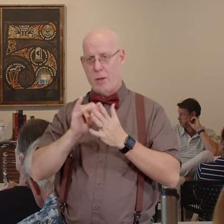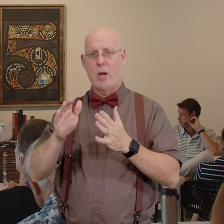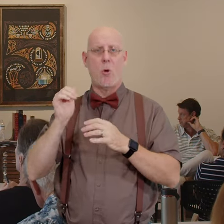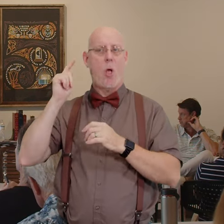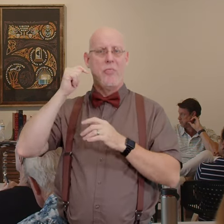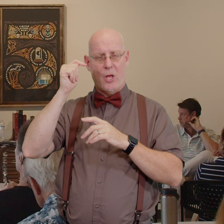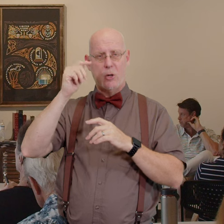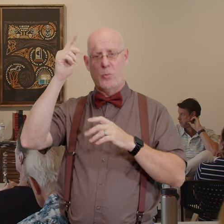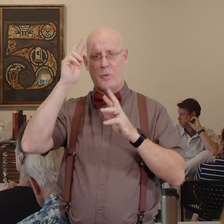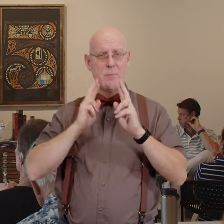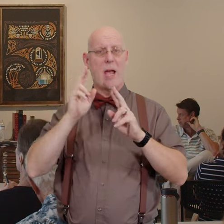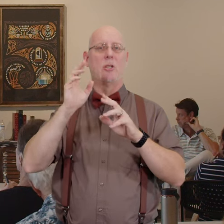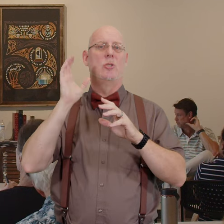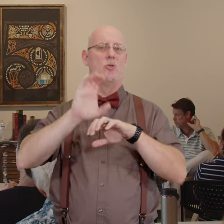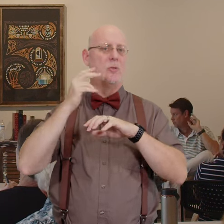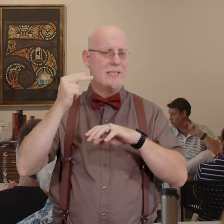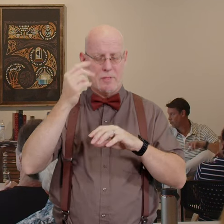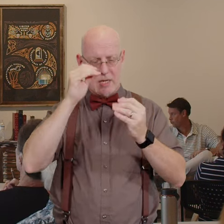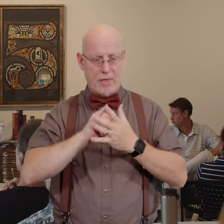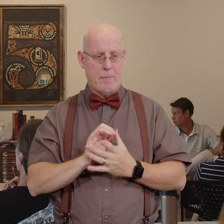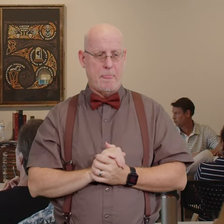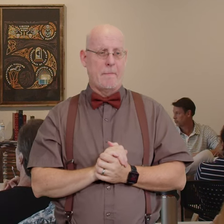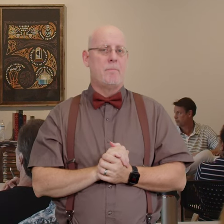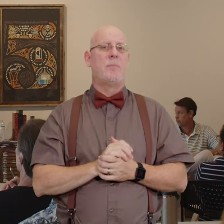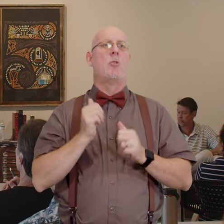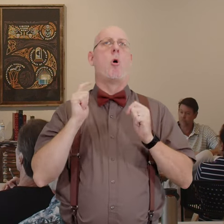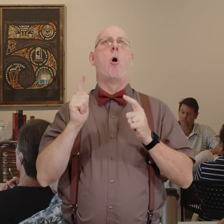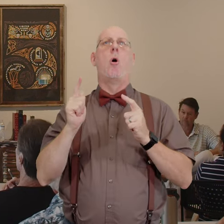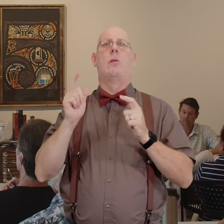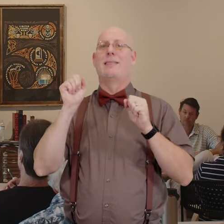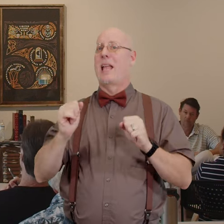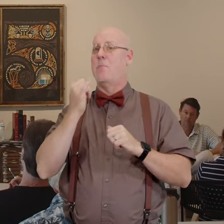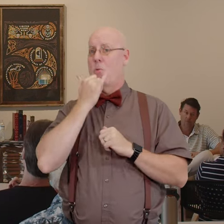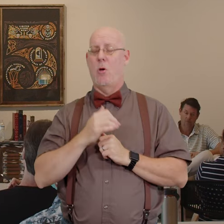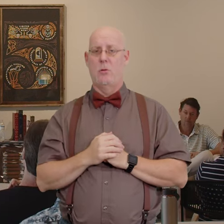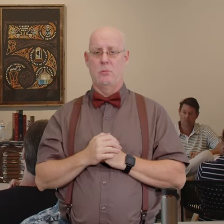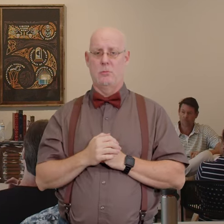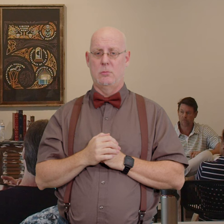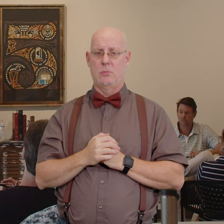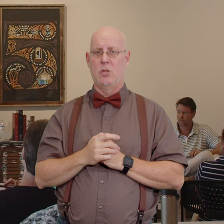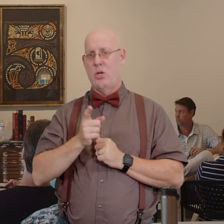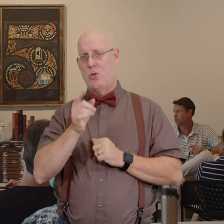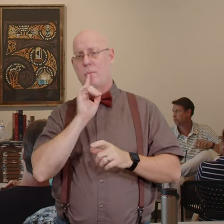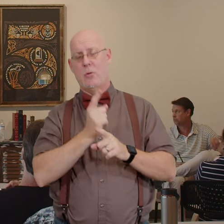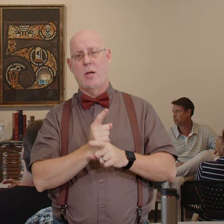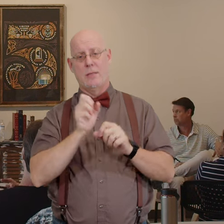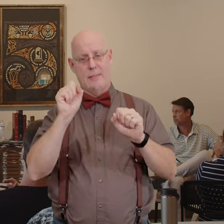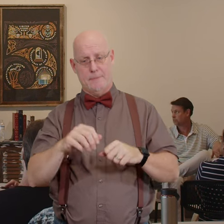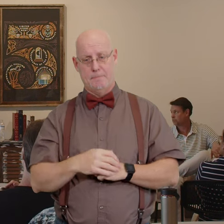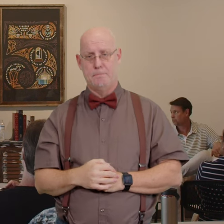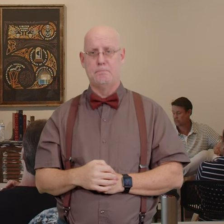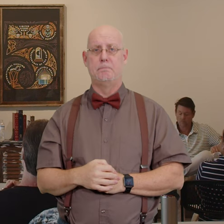this way. All the theologians we respect throughout church history teach it this way. And look, they could all be wrong. And you could be